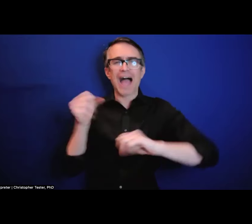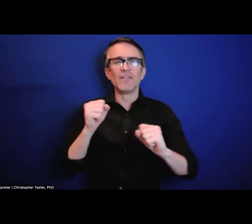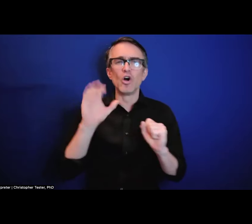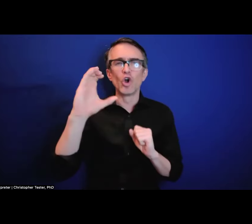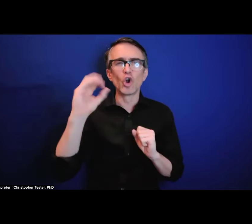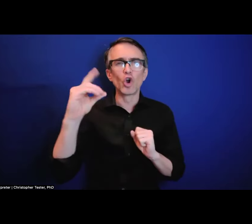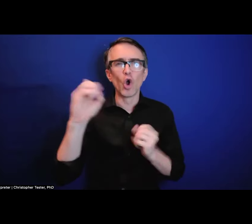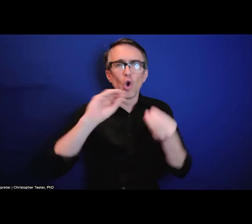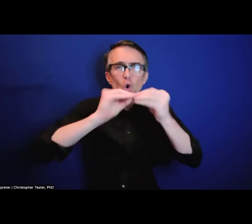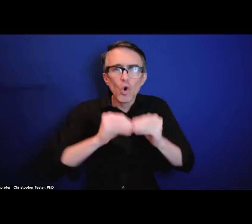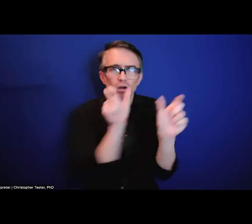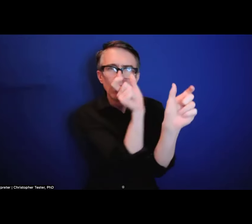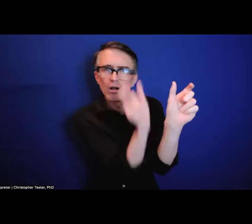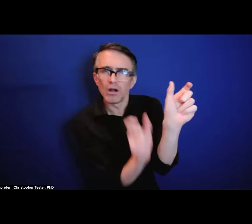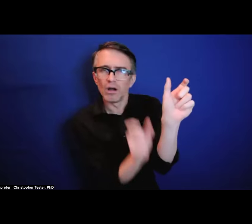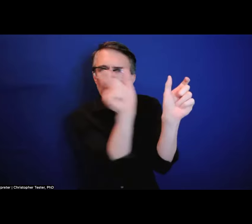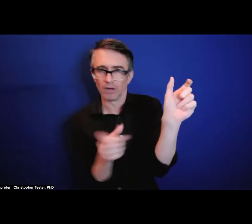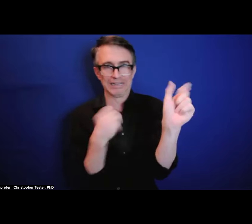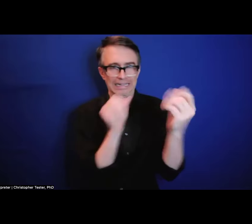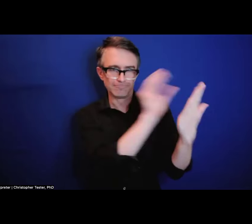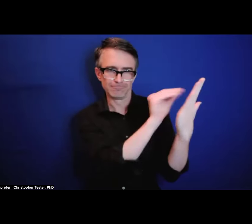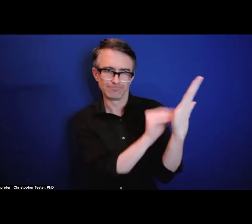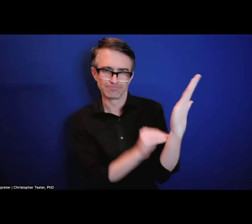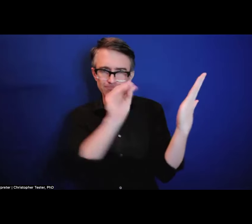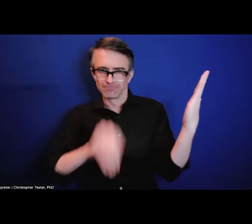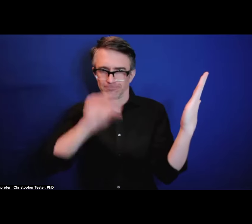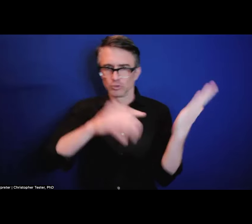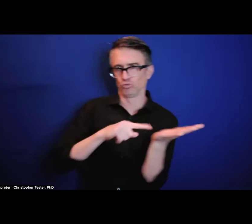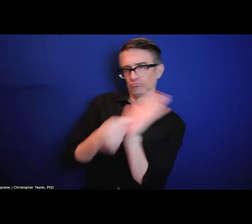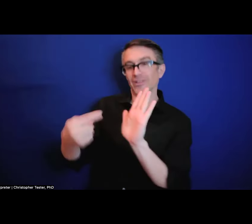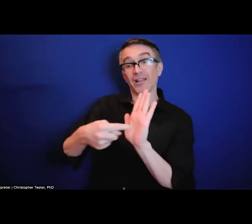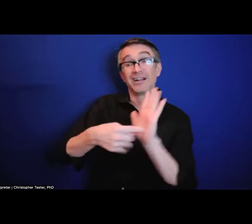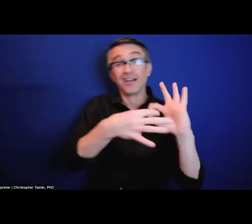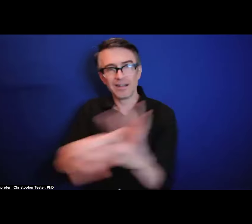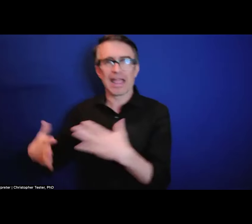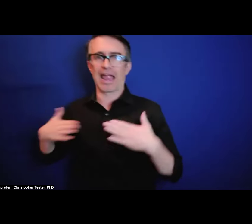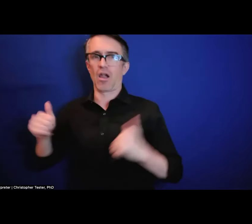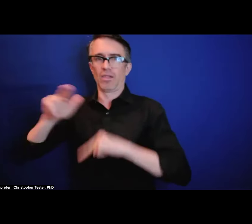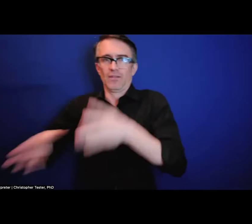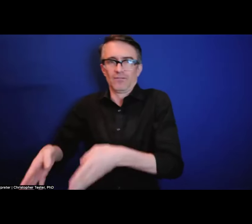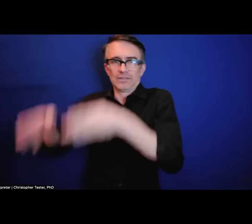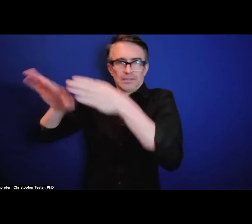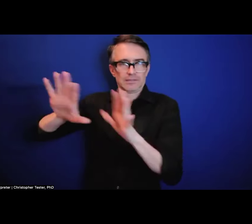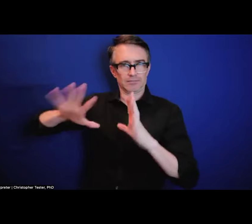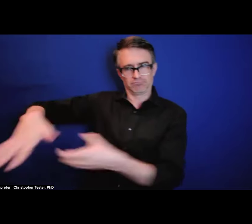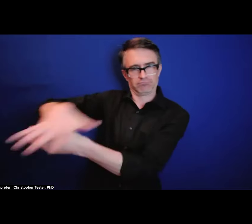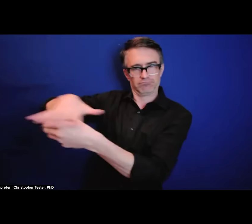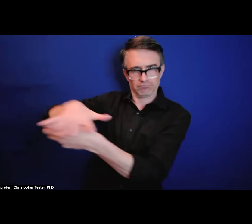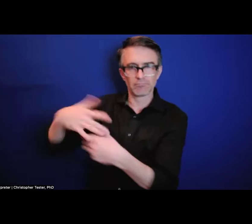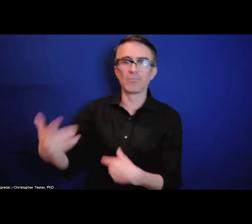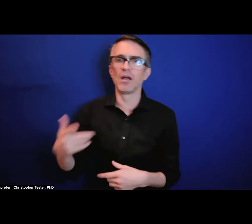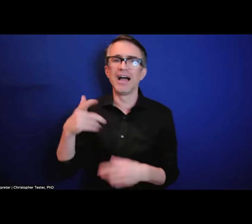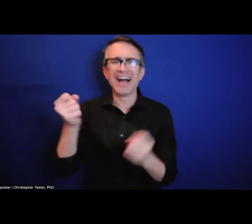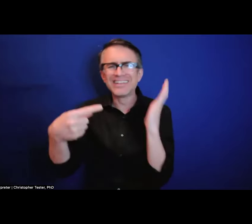developed. It's essential for us to continue to develop the knowledge that can then be translated into operational work. So beyond